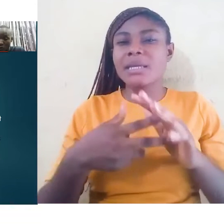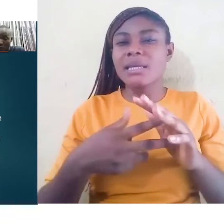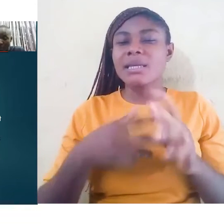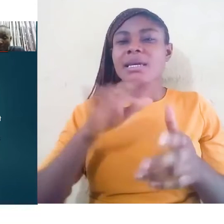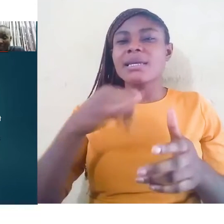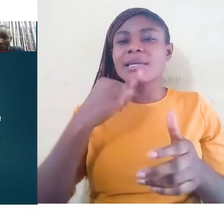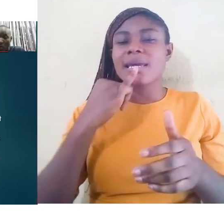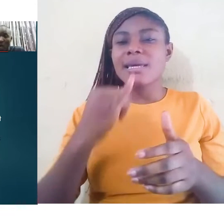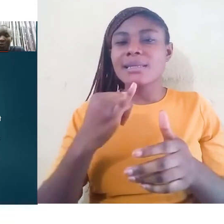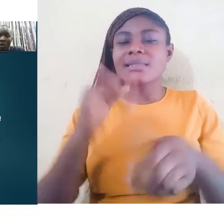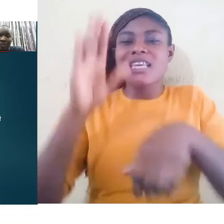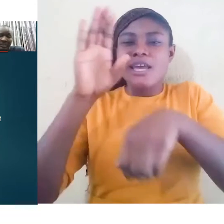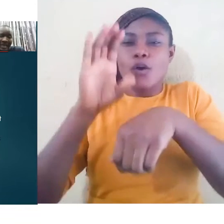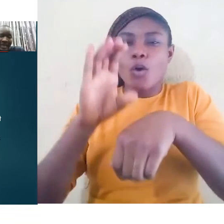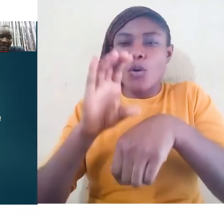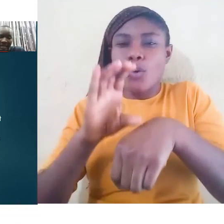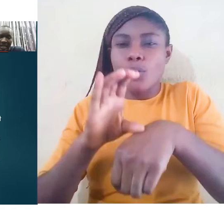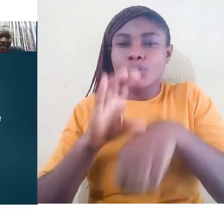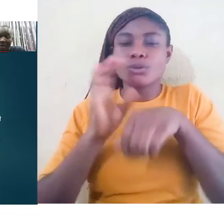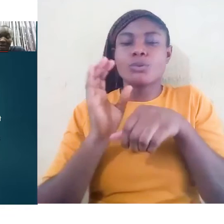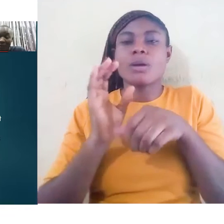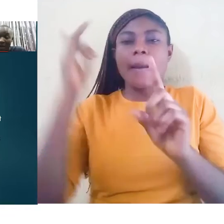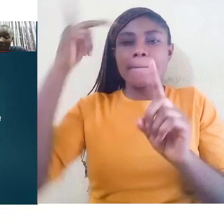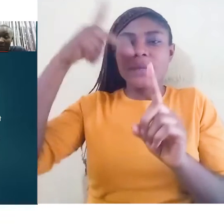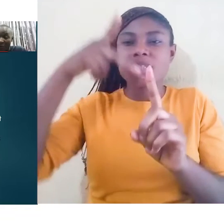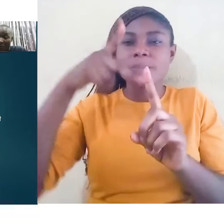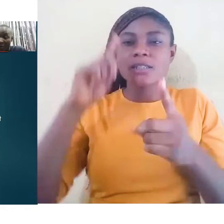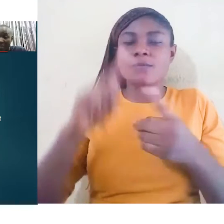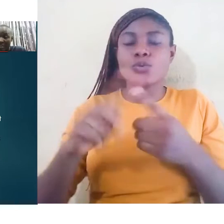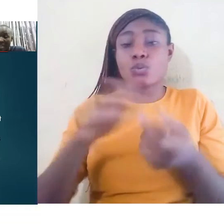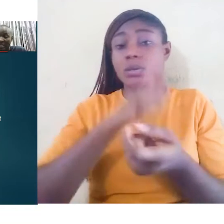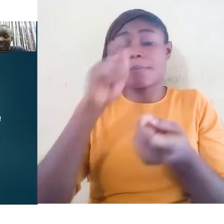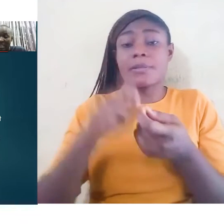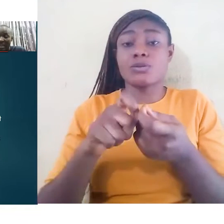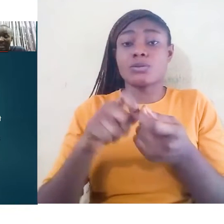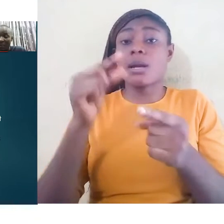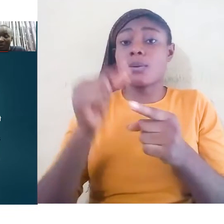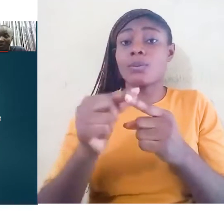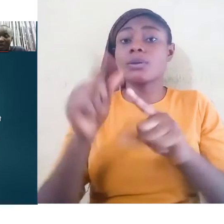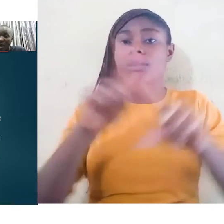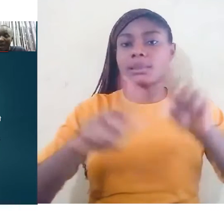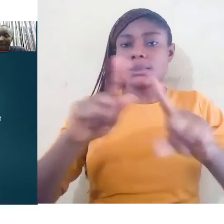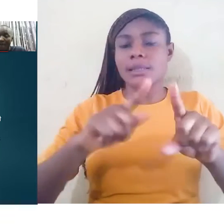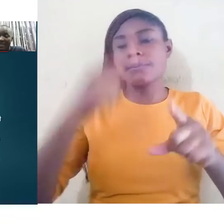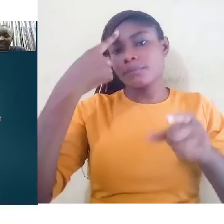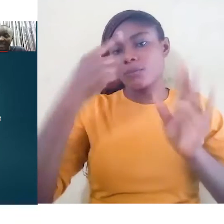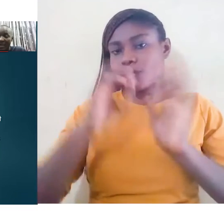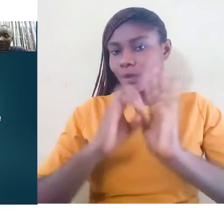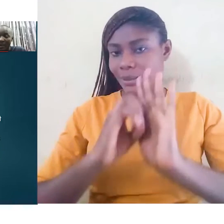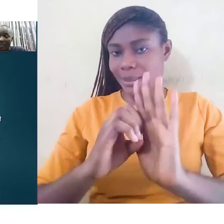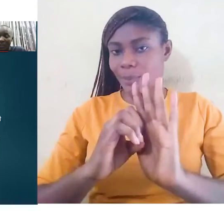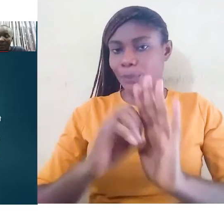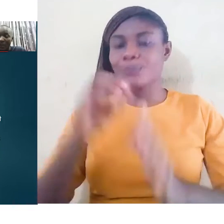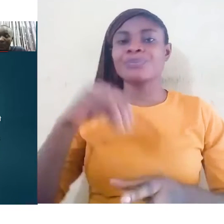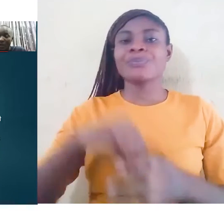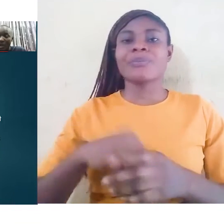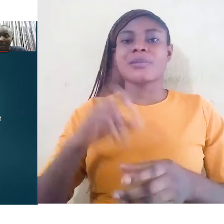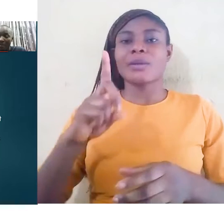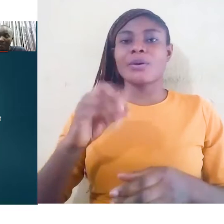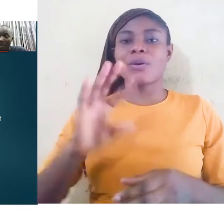aspect to a particular word sign. For instance, in one of our data